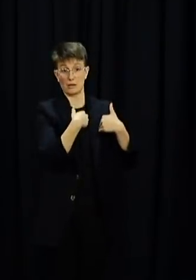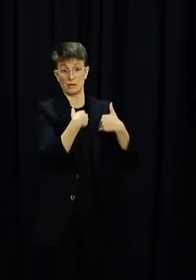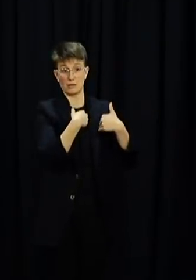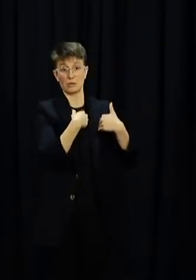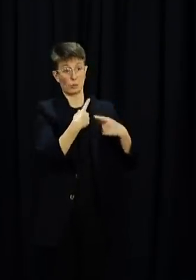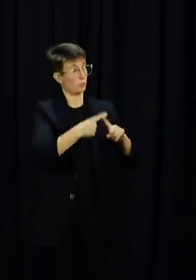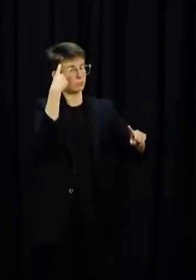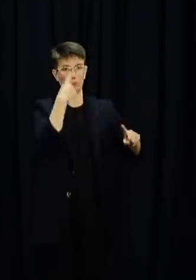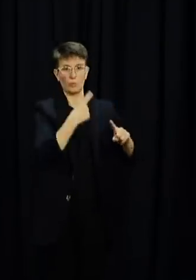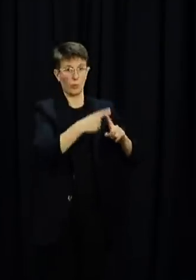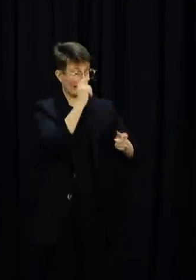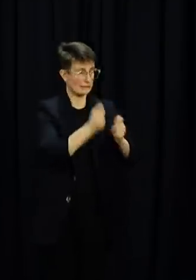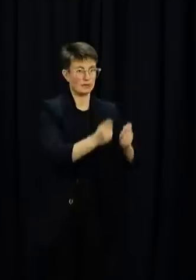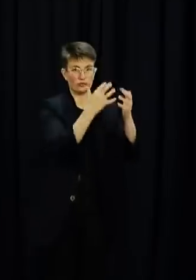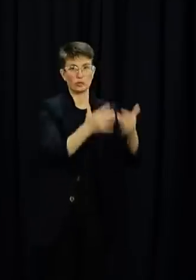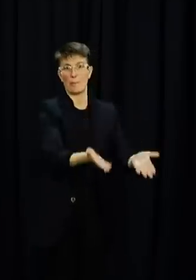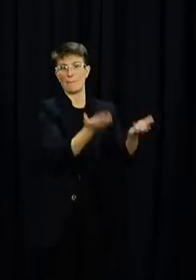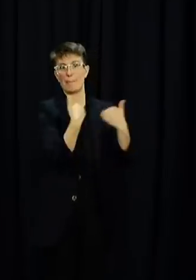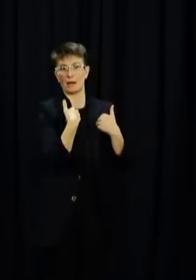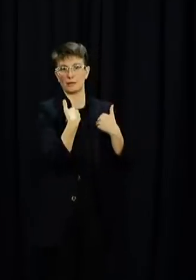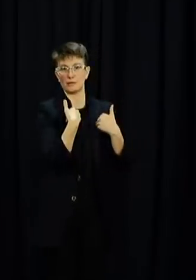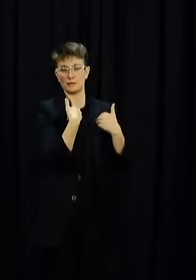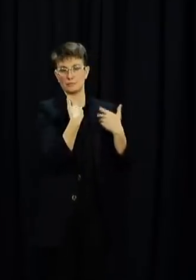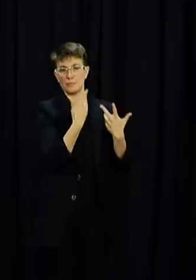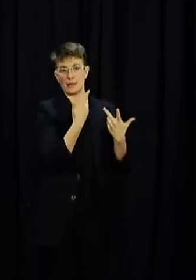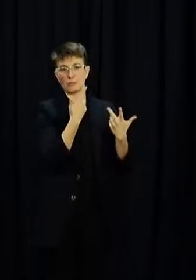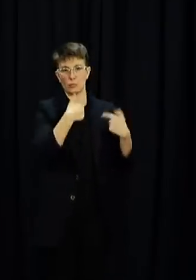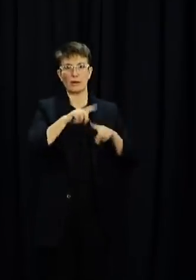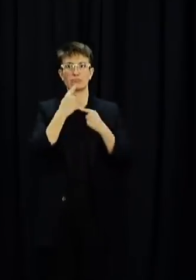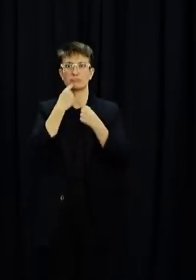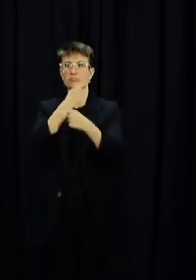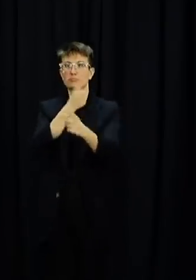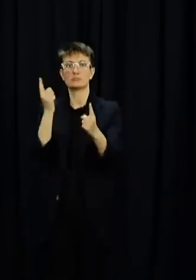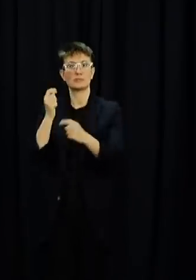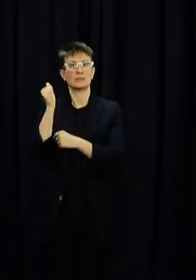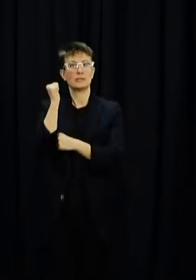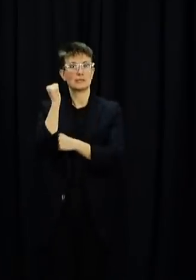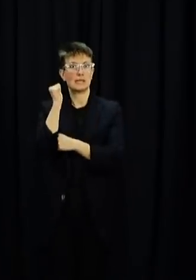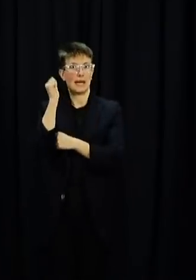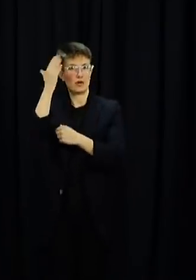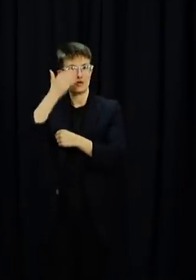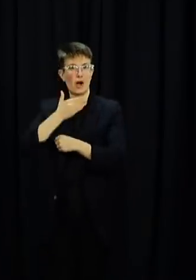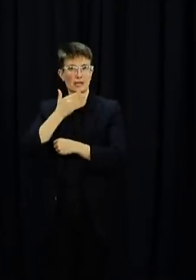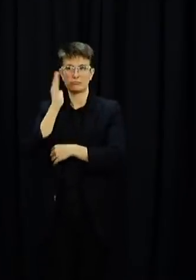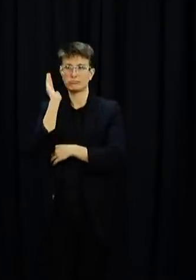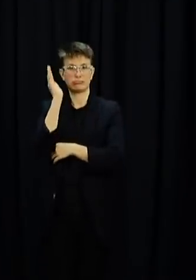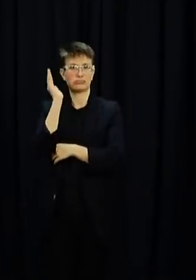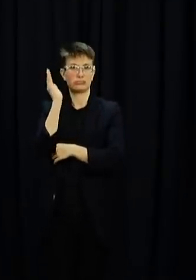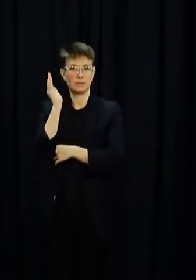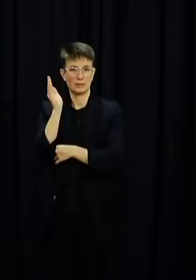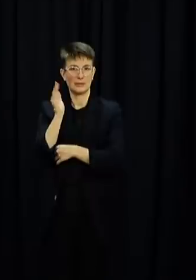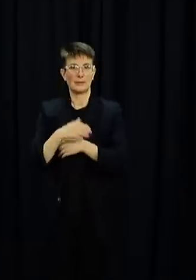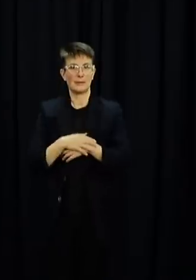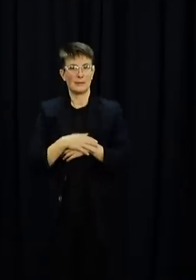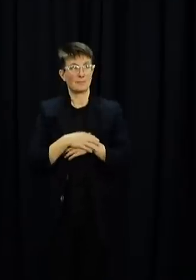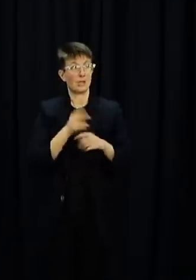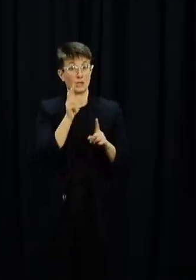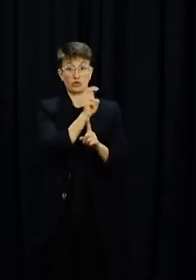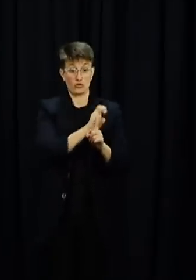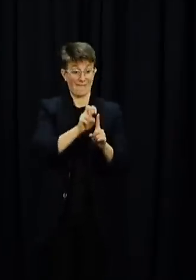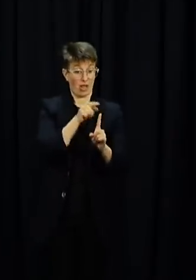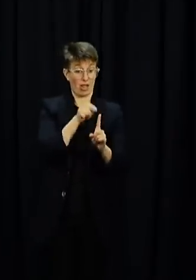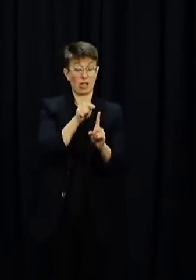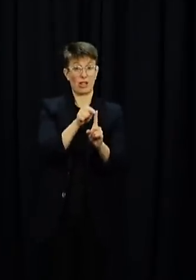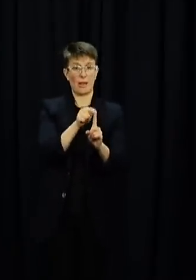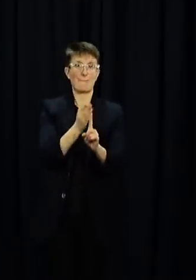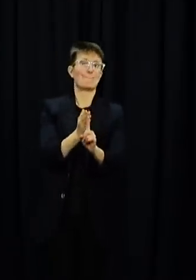rapid test last evening, and that was reported in last evening's media conference. The trip to Rotorua took place last weekend,